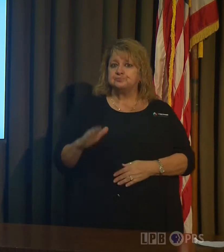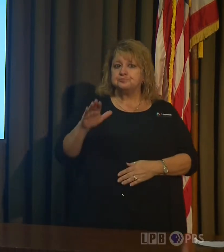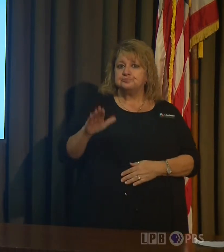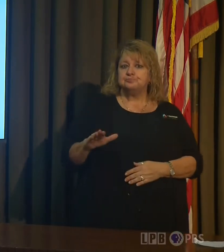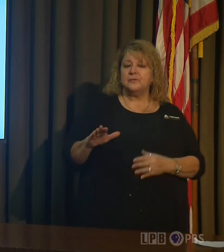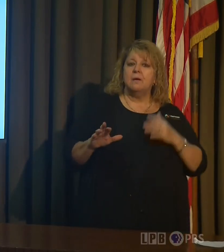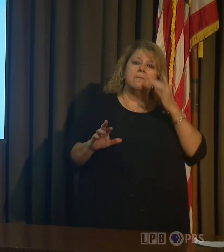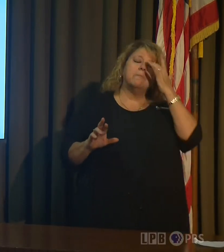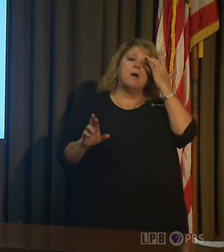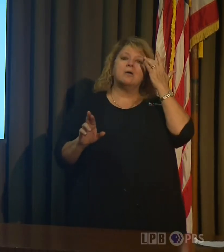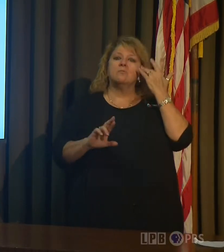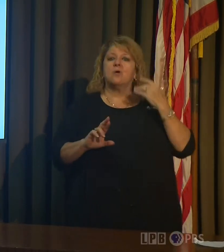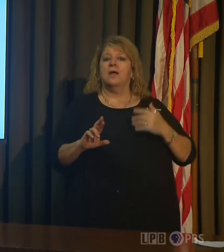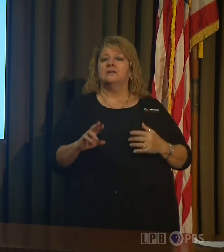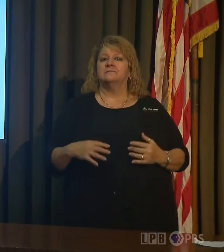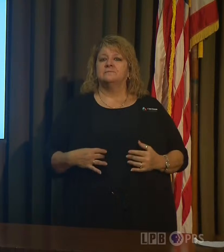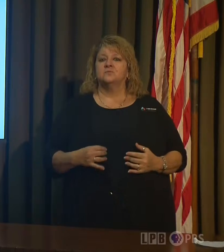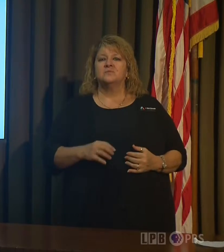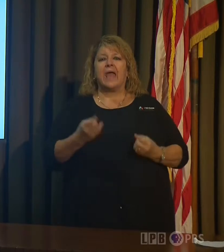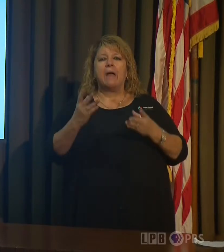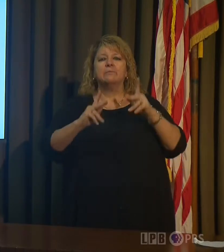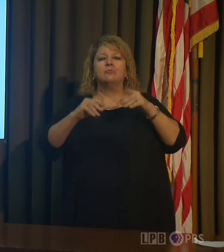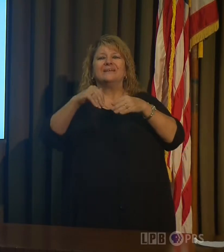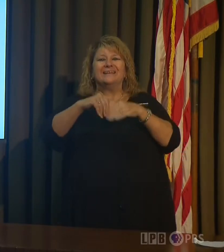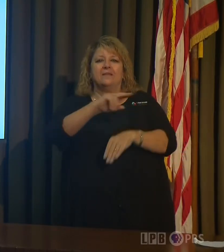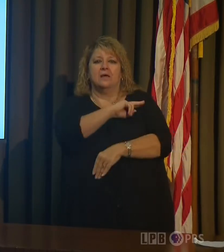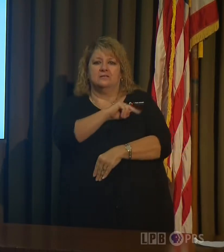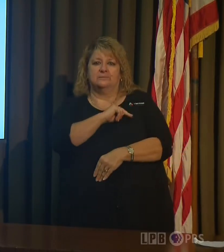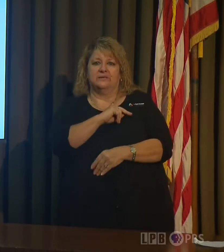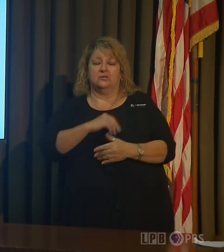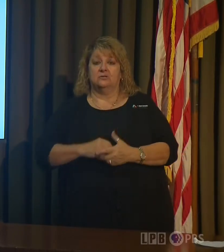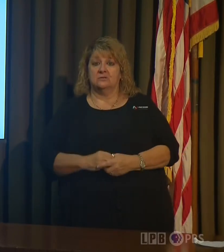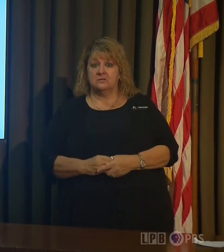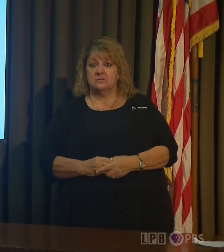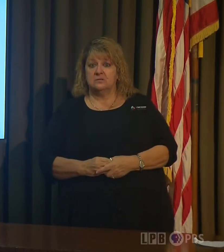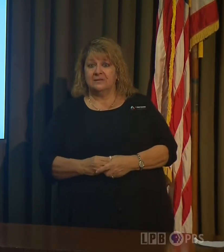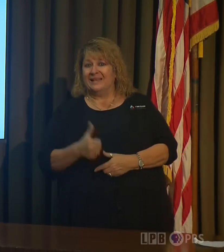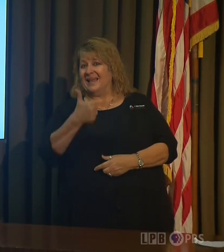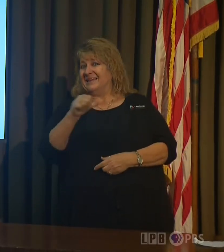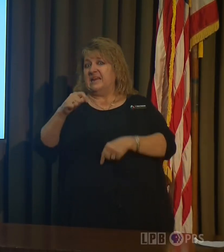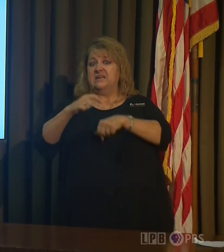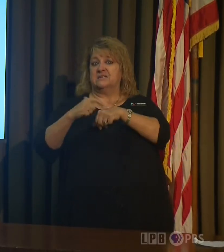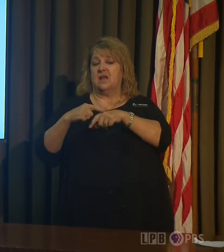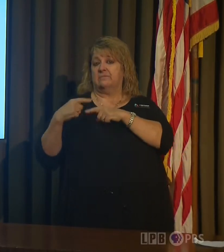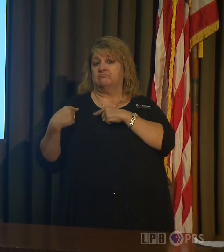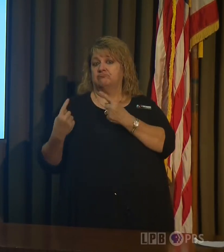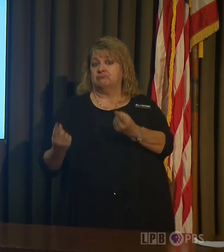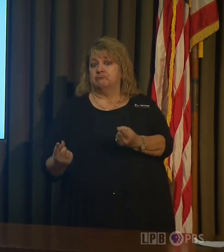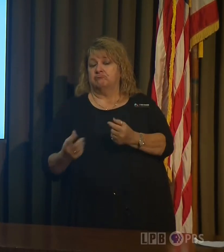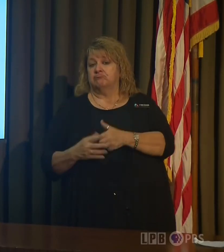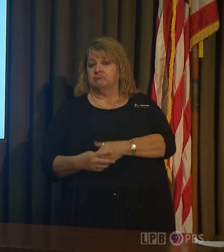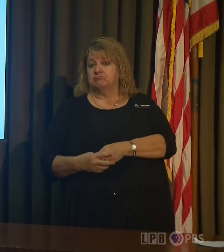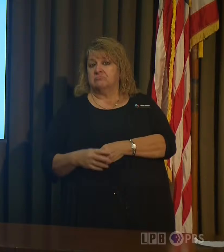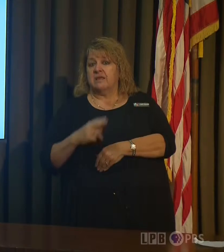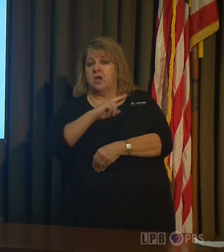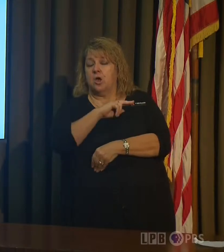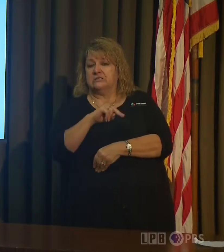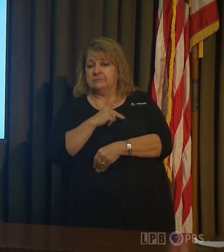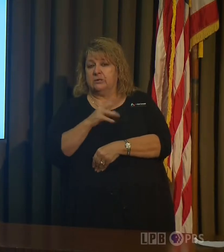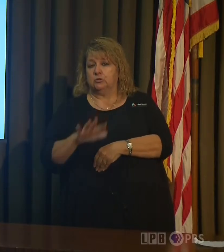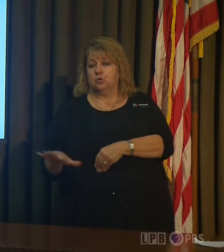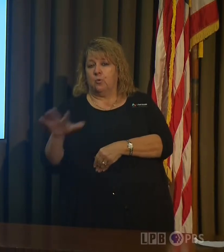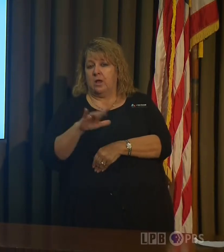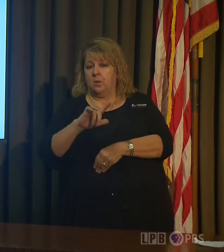right graph, which is the number of hospitalized COVID patients at any given point in time in hospitals throughout